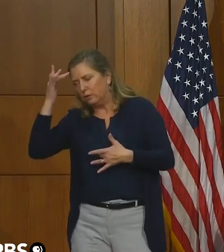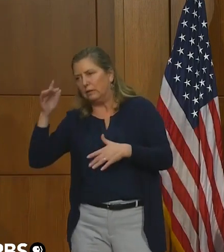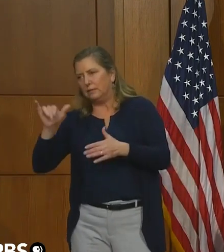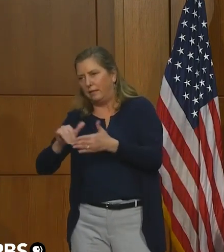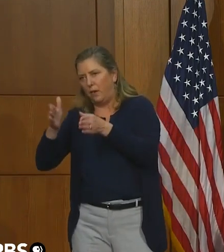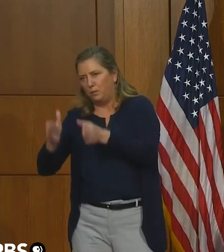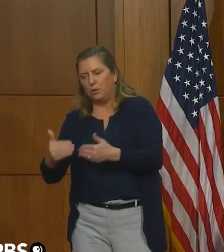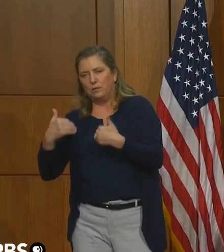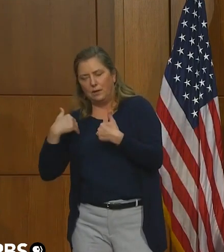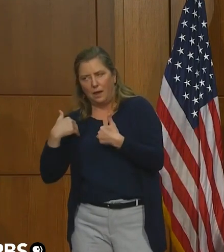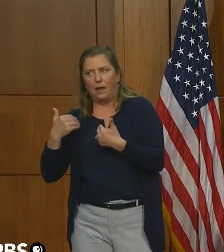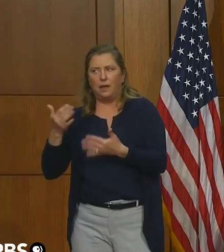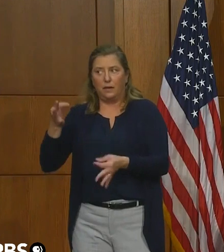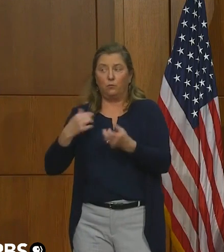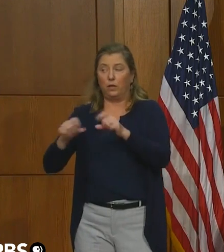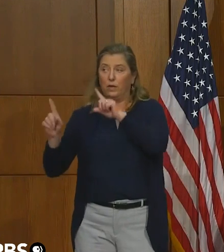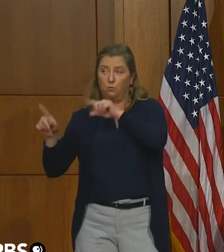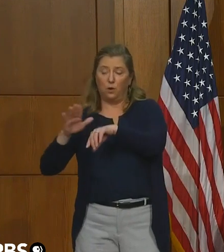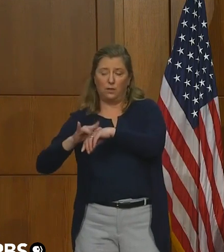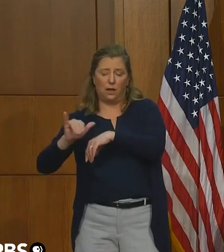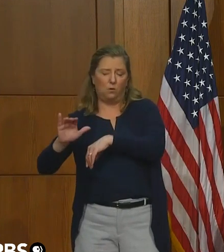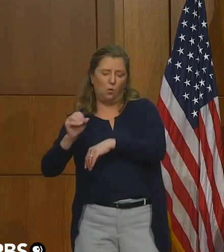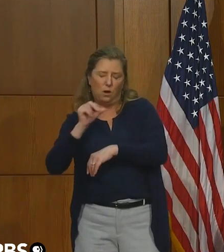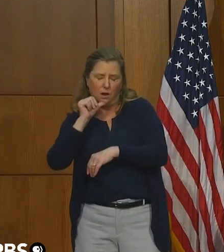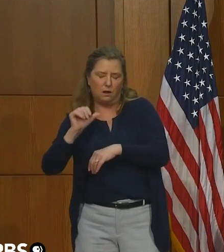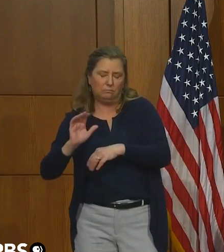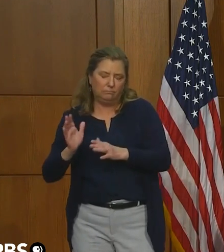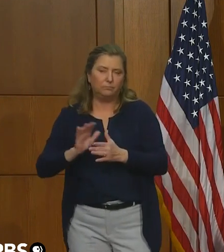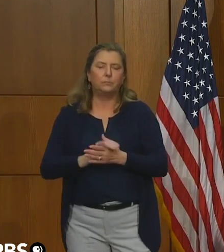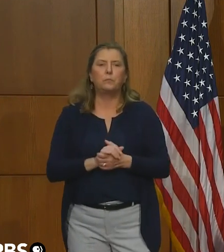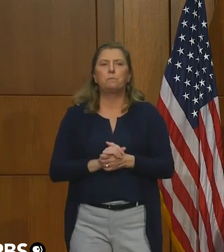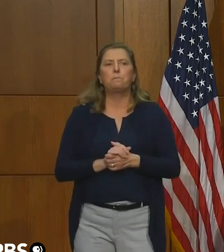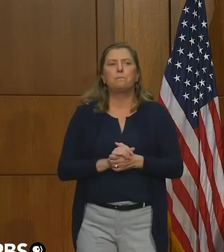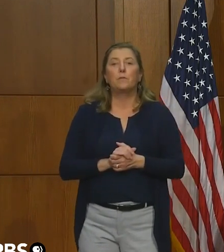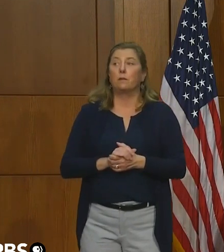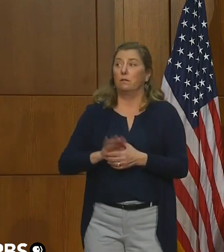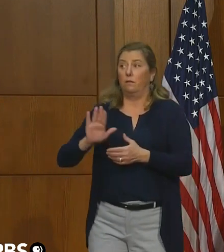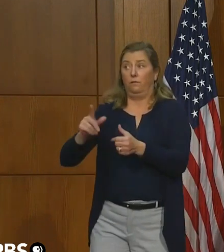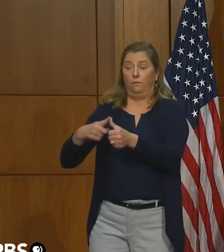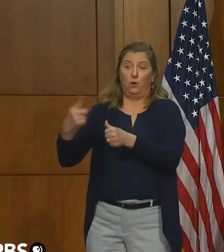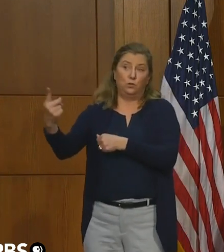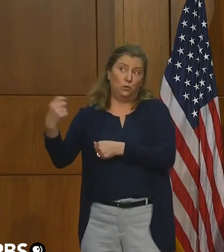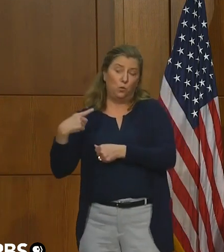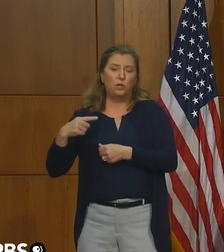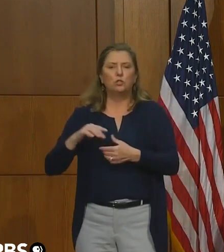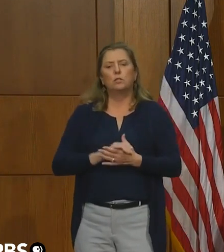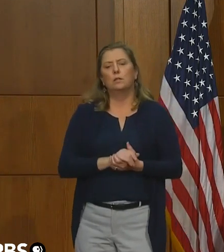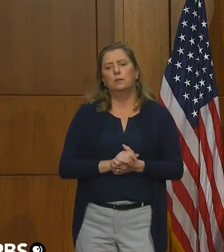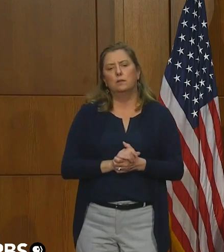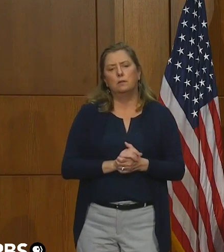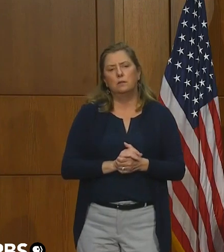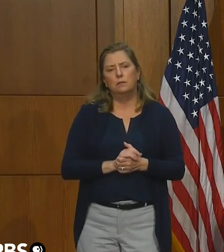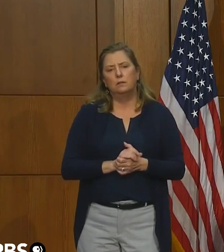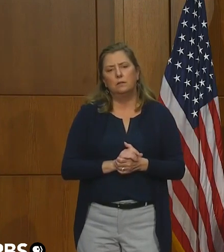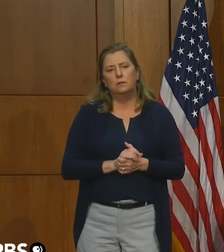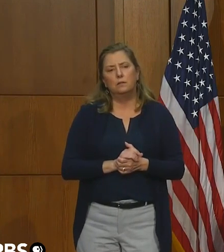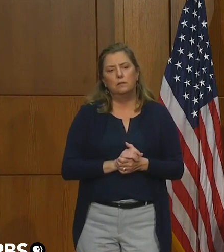can report that on our website. The first question has to do with looking at